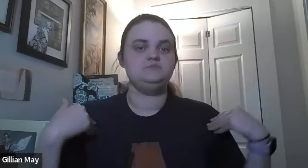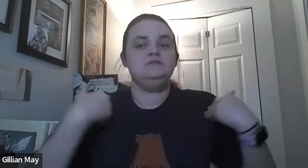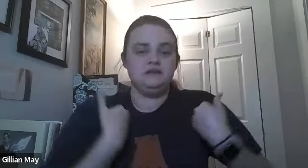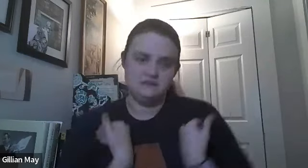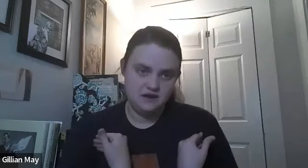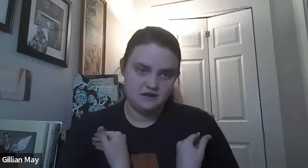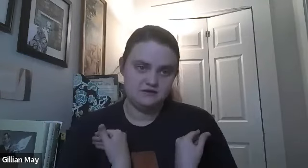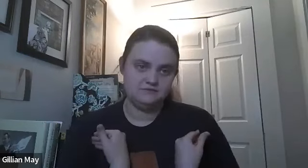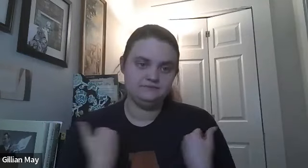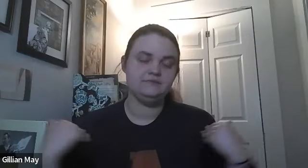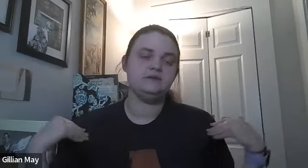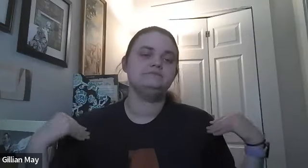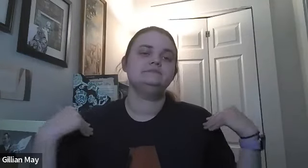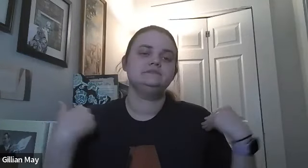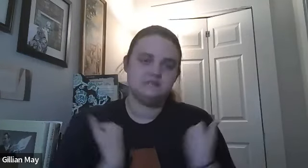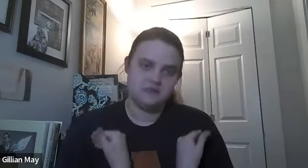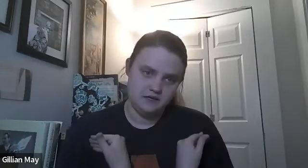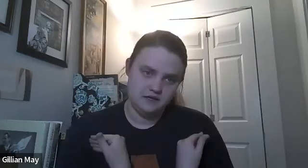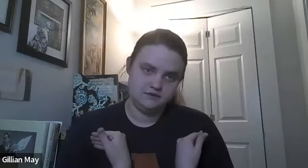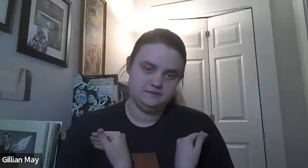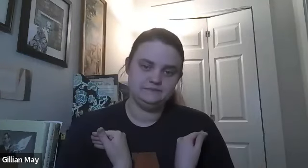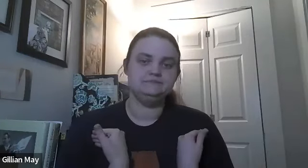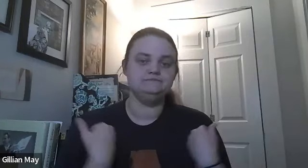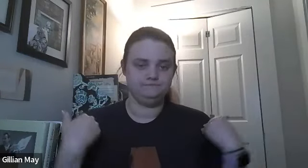down. Tired. Tired.